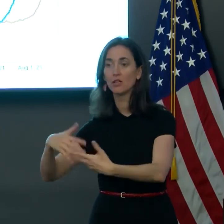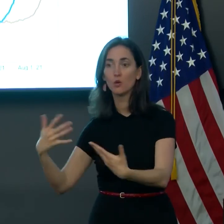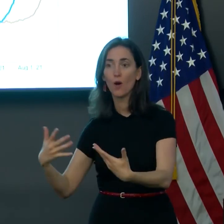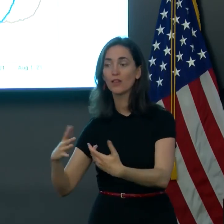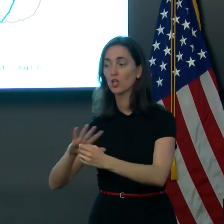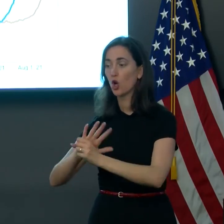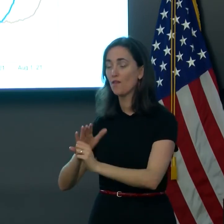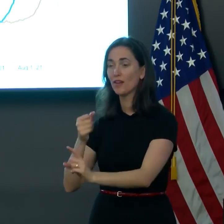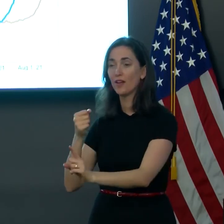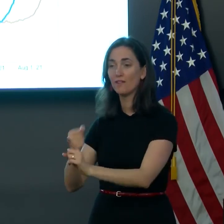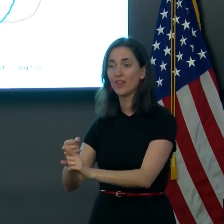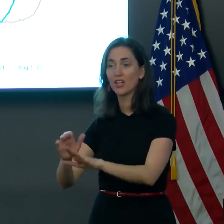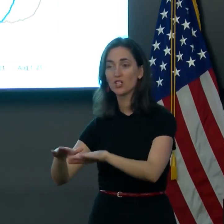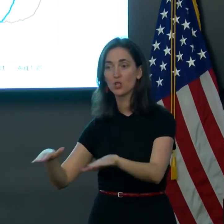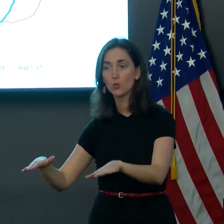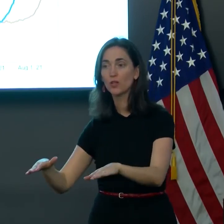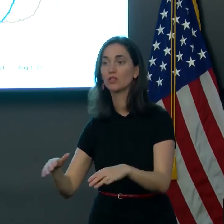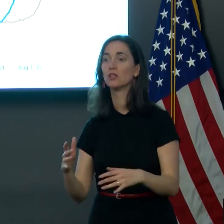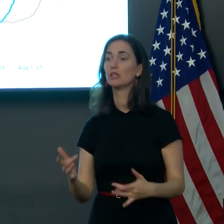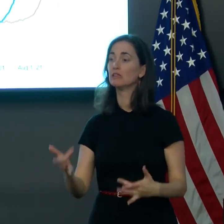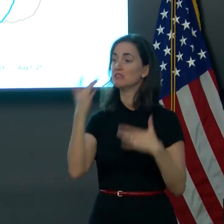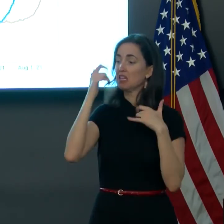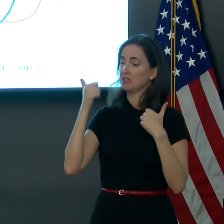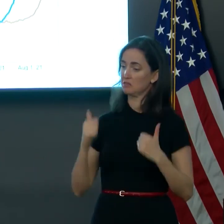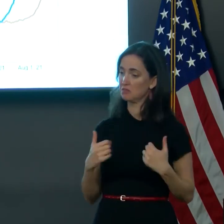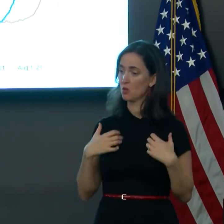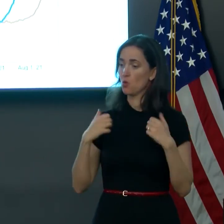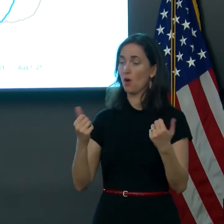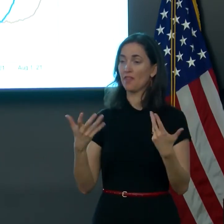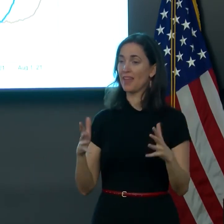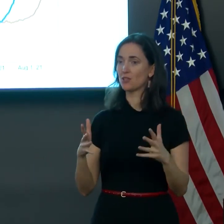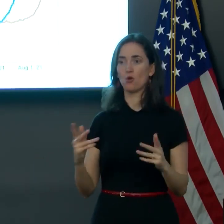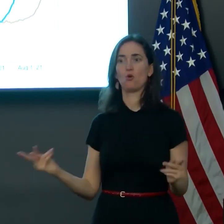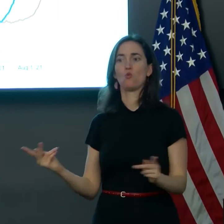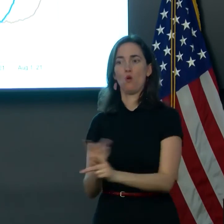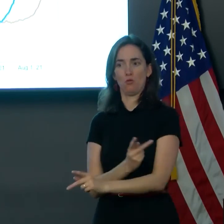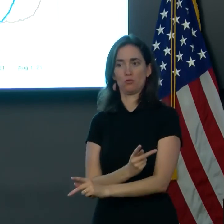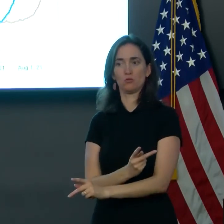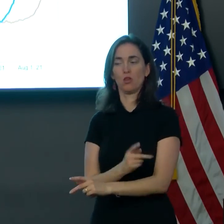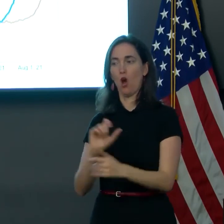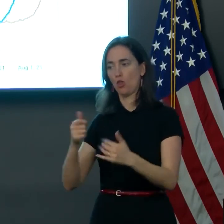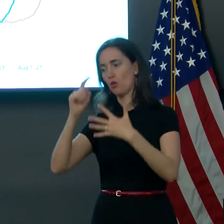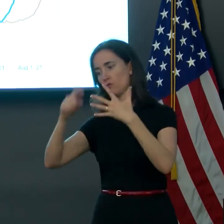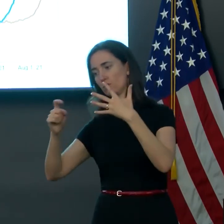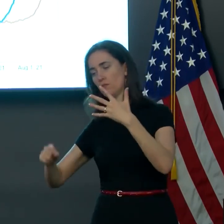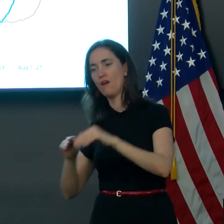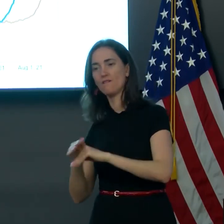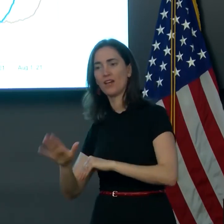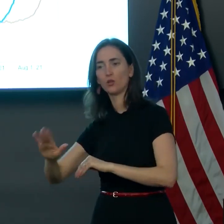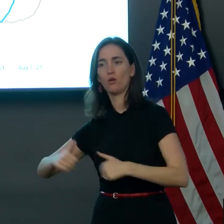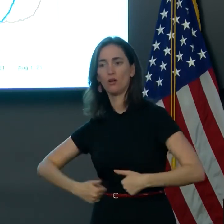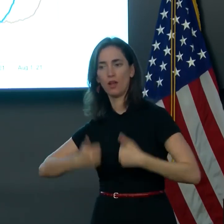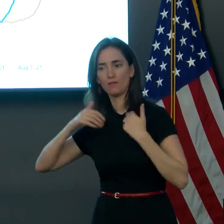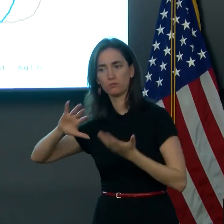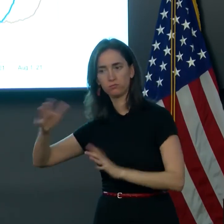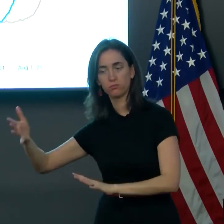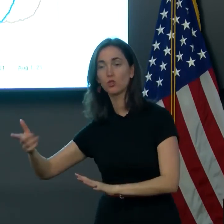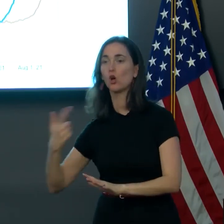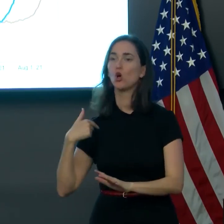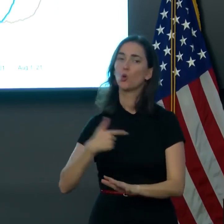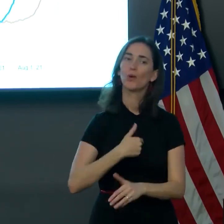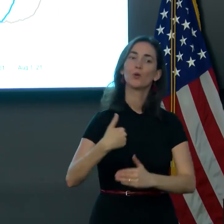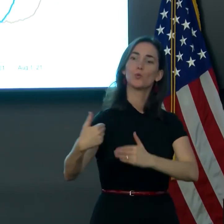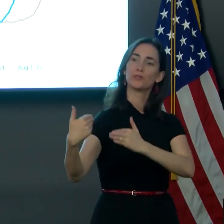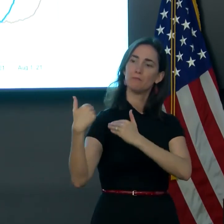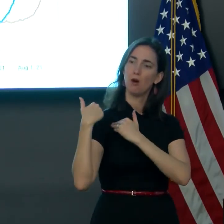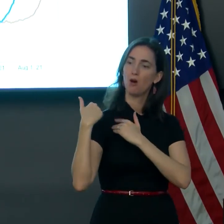COVID on children is much more than the disease burden itself. And therefore, we have a really large responsibility here to really mitigate